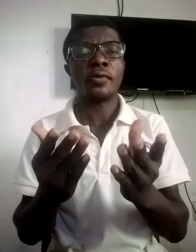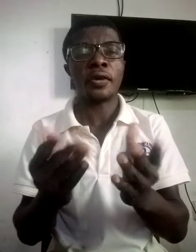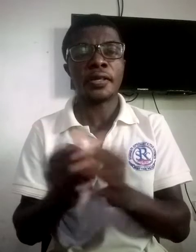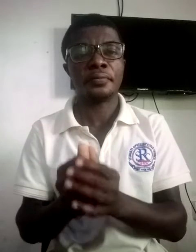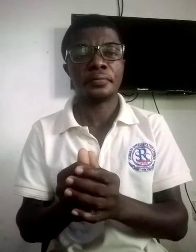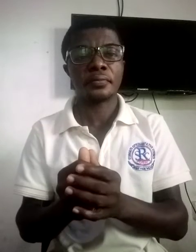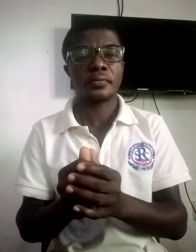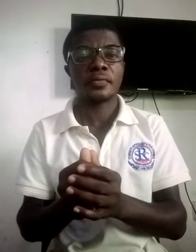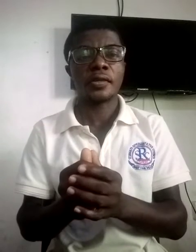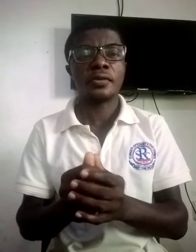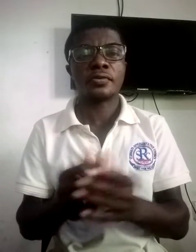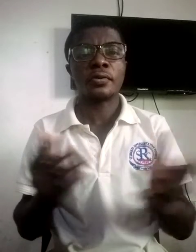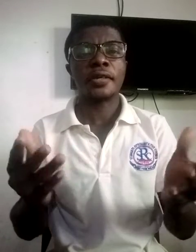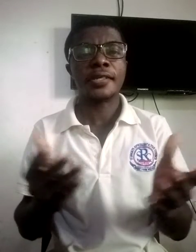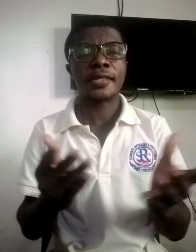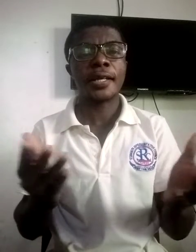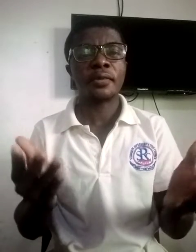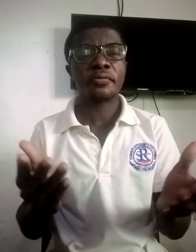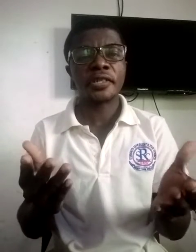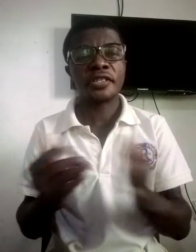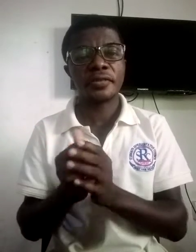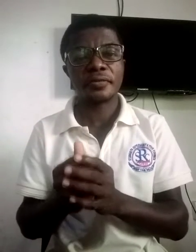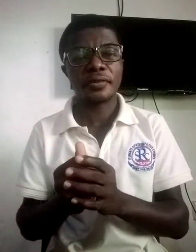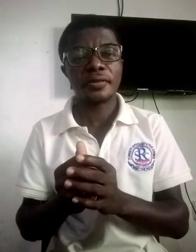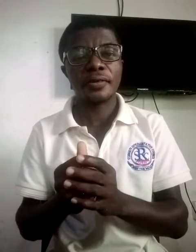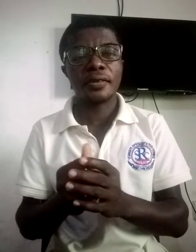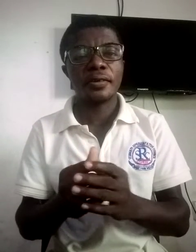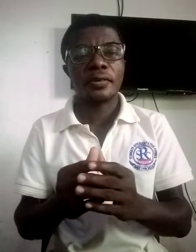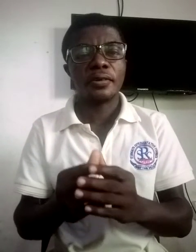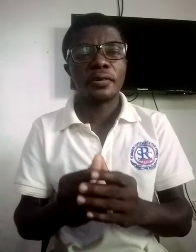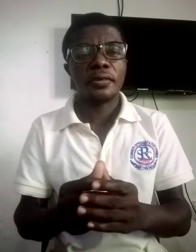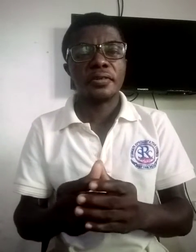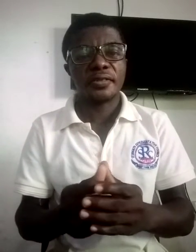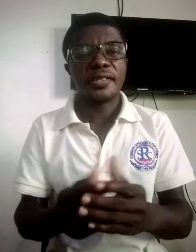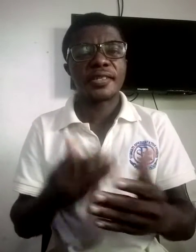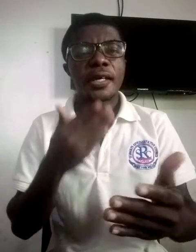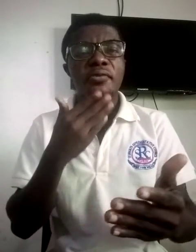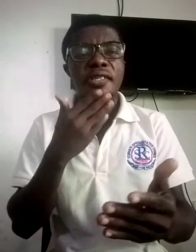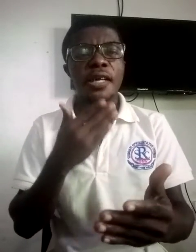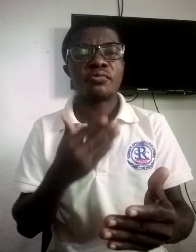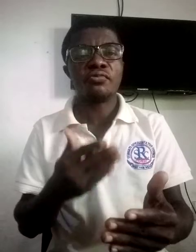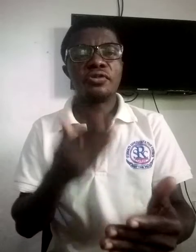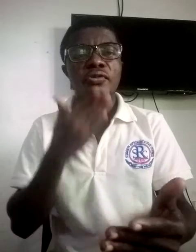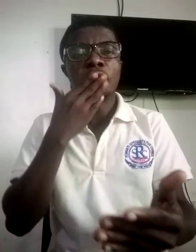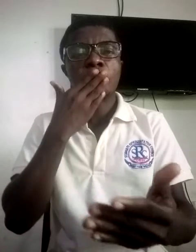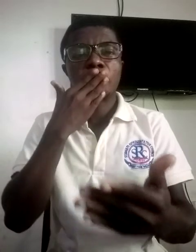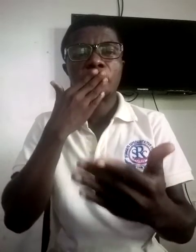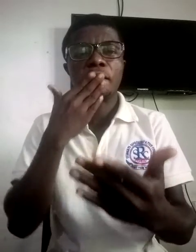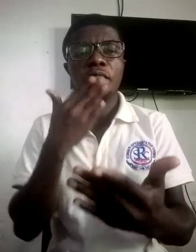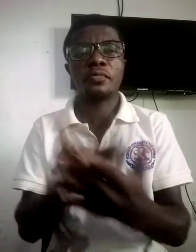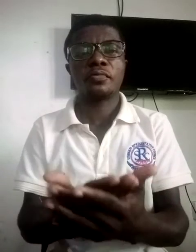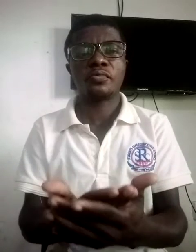morning. So in sign language, this is how we sign good. So